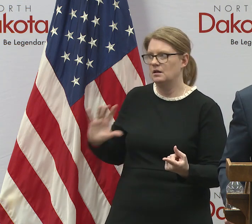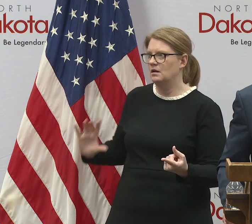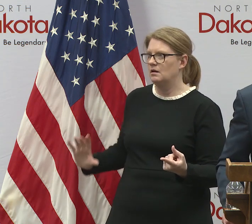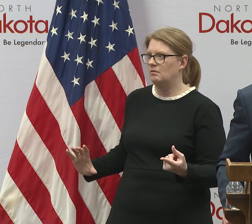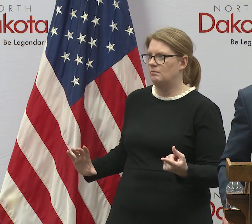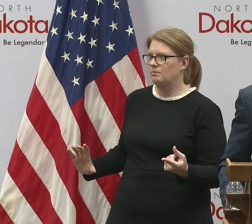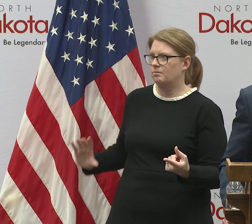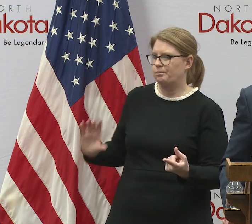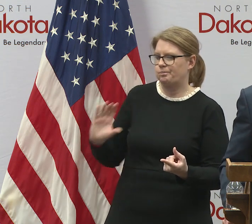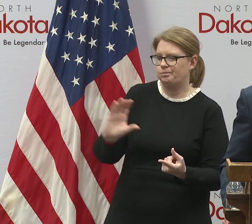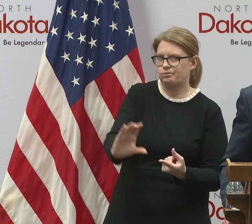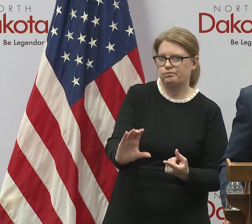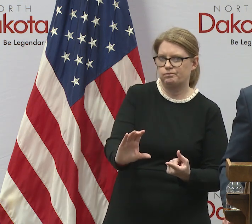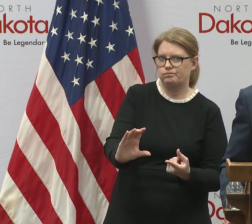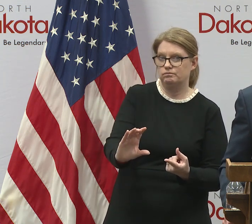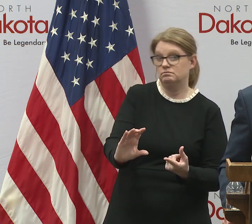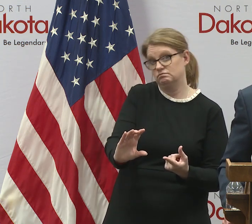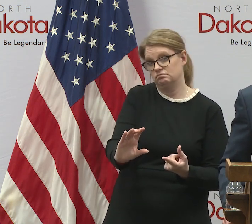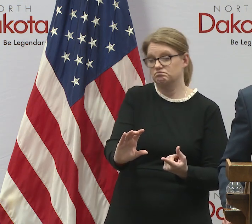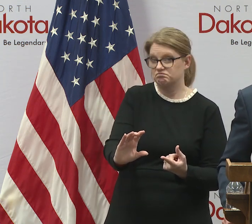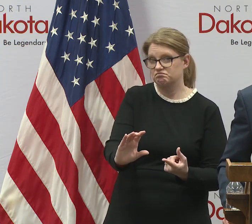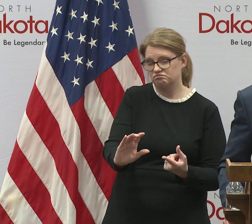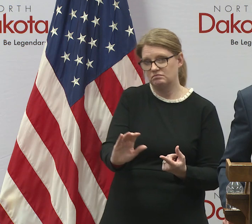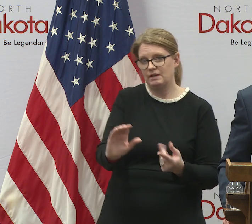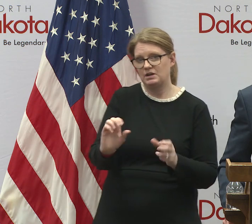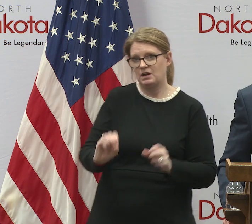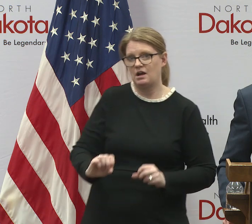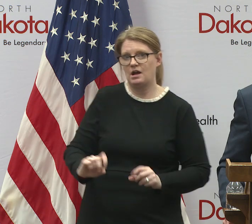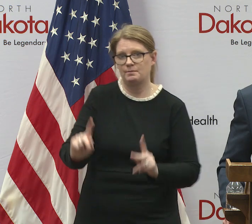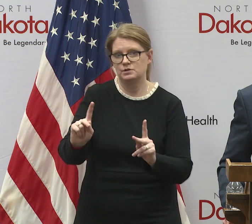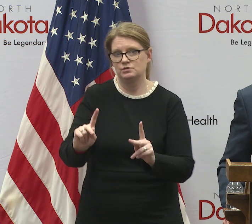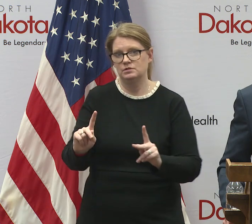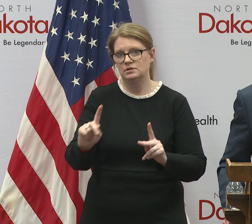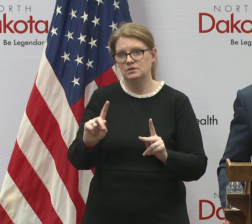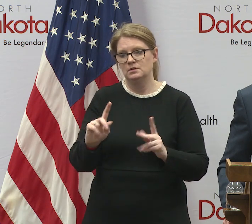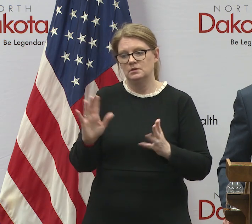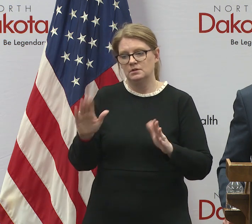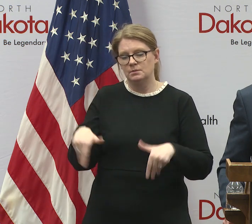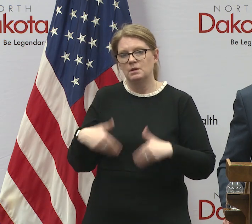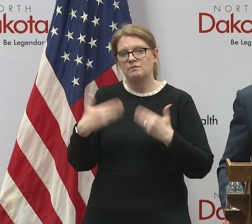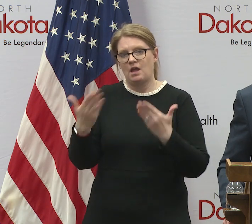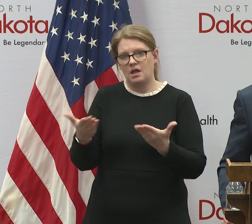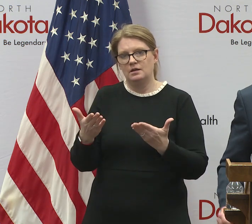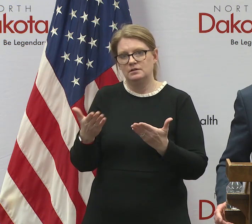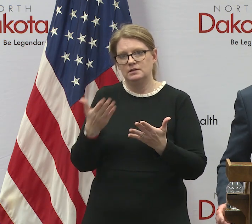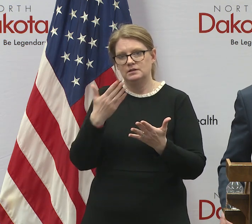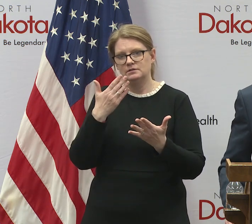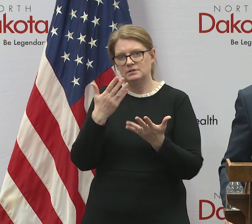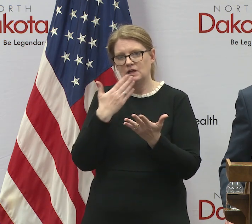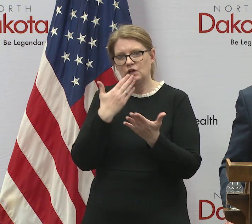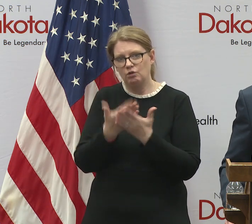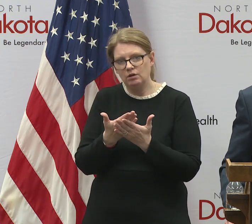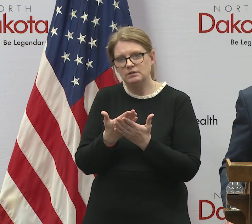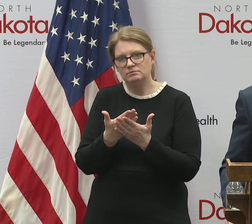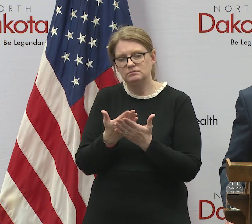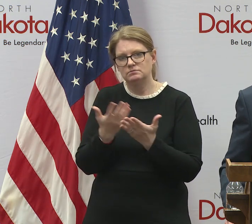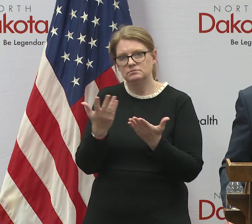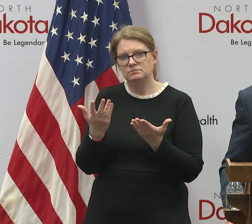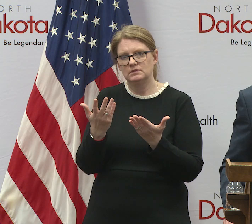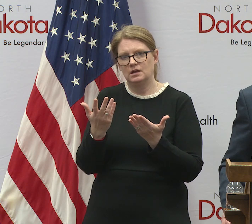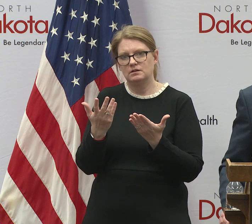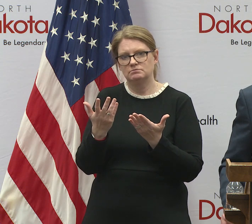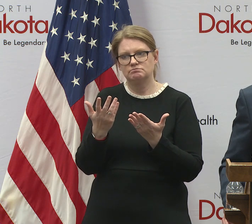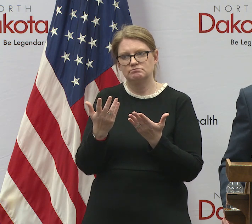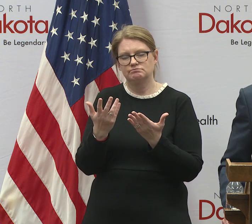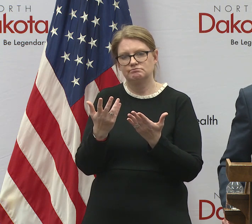pulling dollars out of the savings account, we got an opportunity to really provide a substantial cushion, which would be